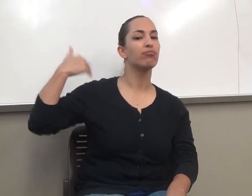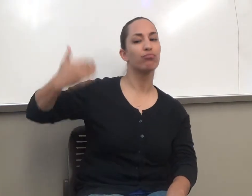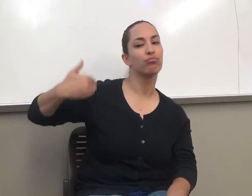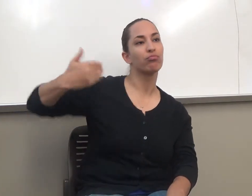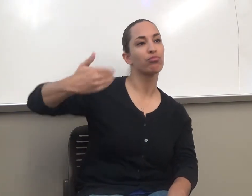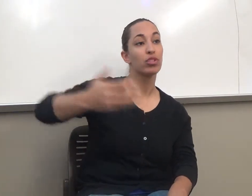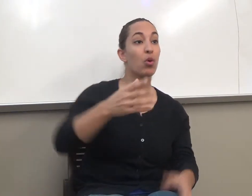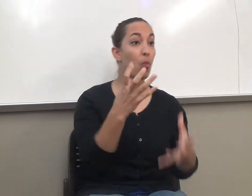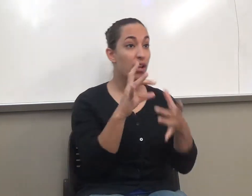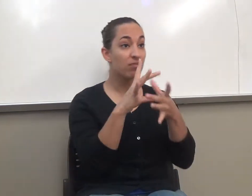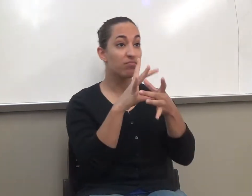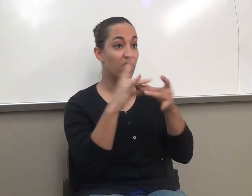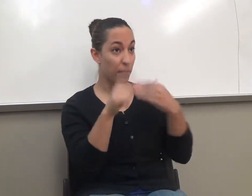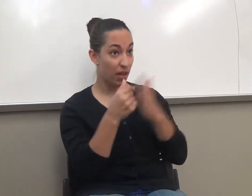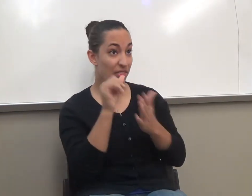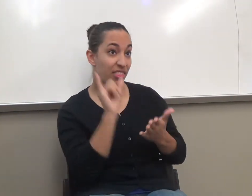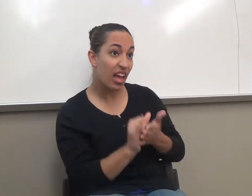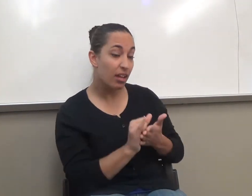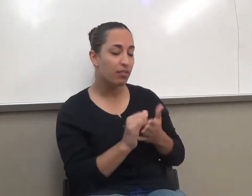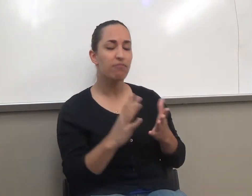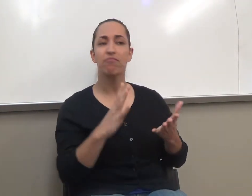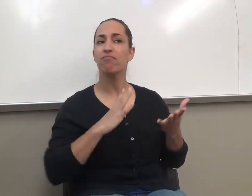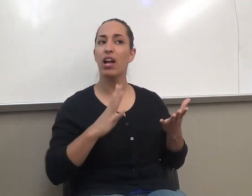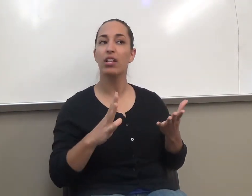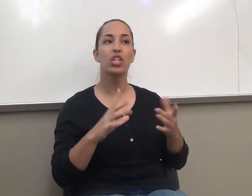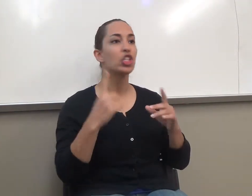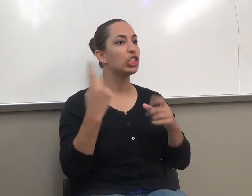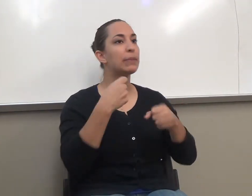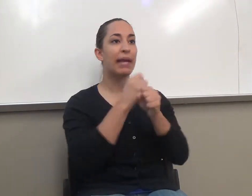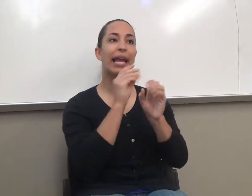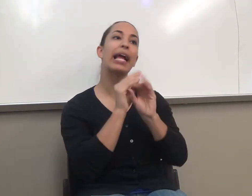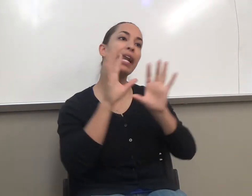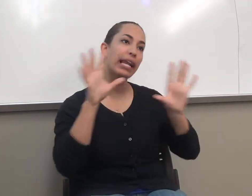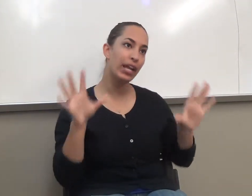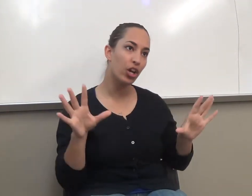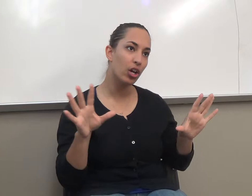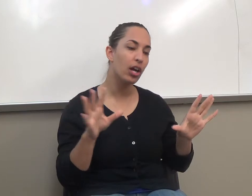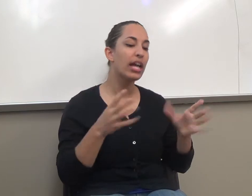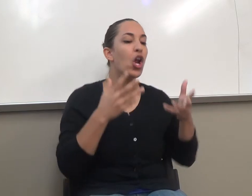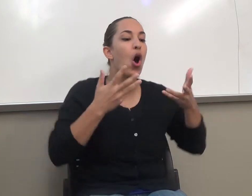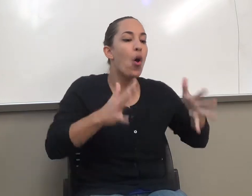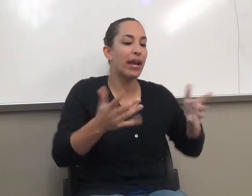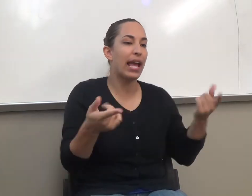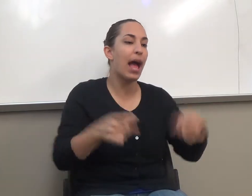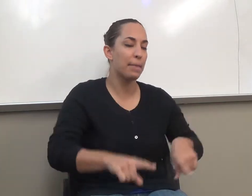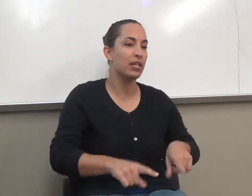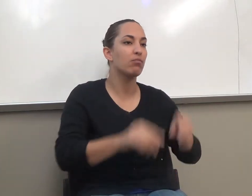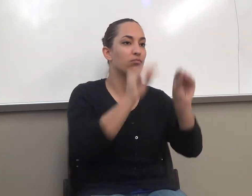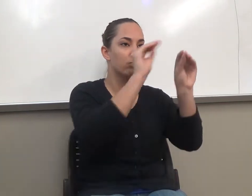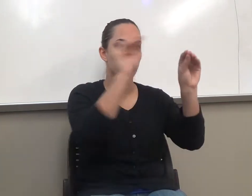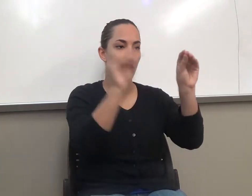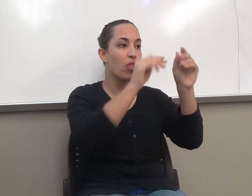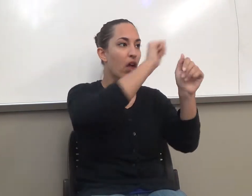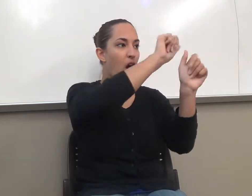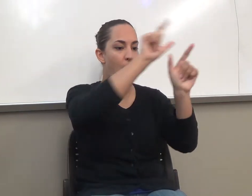Make it clear that you're telling about something that already happened. Does Does that make sense? Then she's okay.